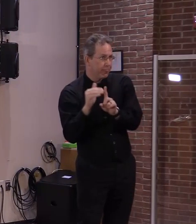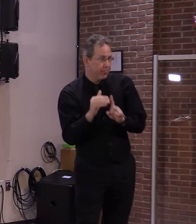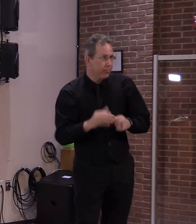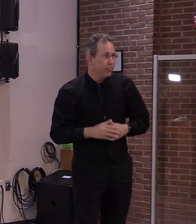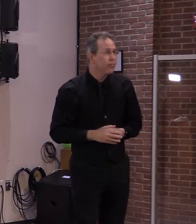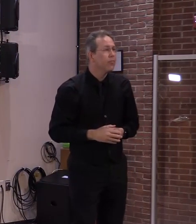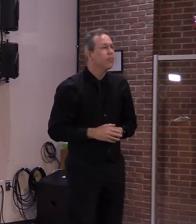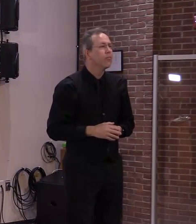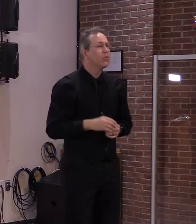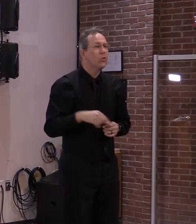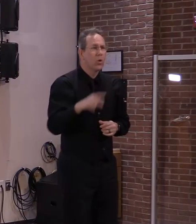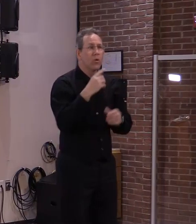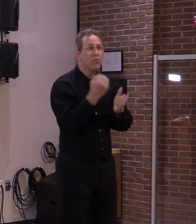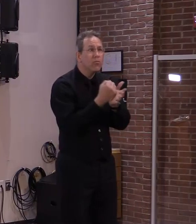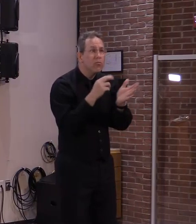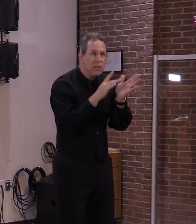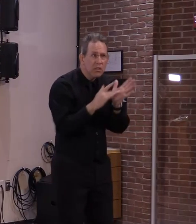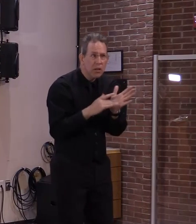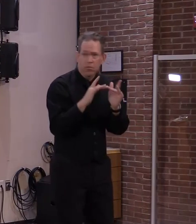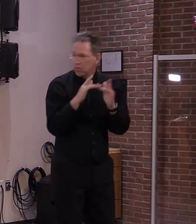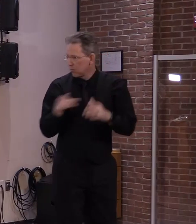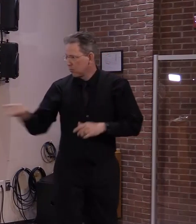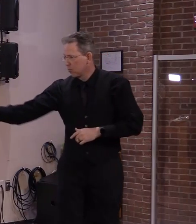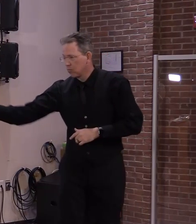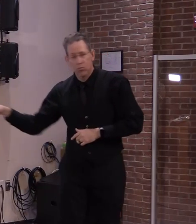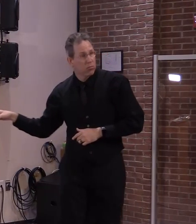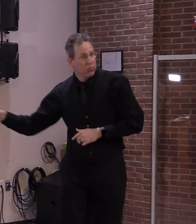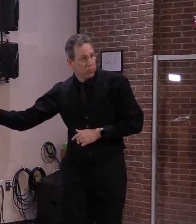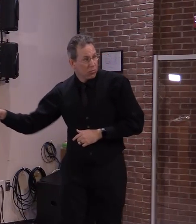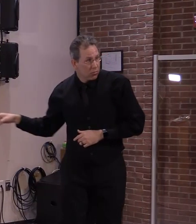healthvermont.gov/myvaccine so you can simply log on and make your